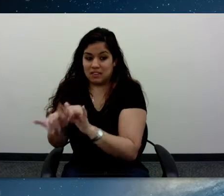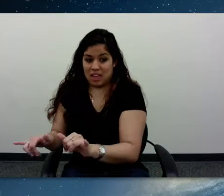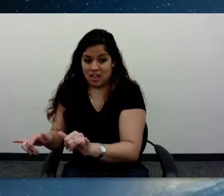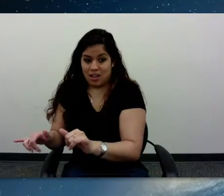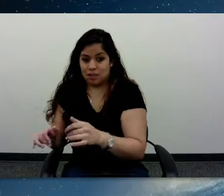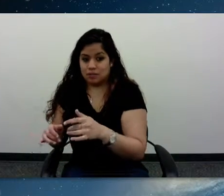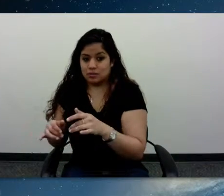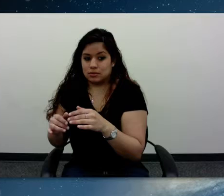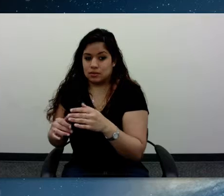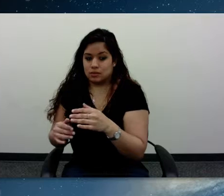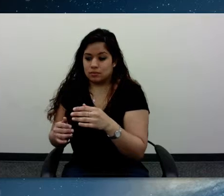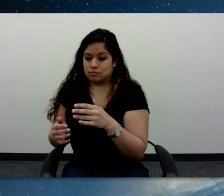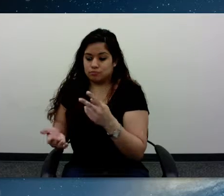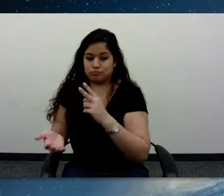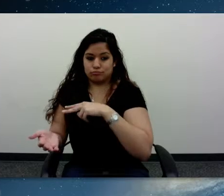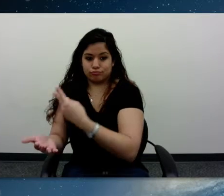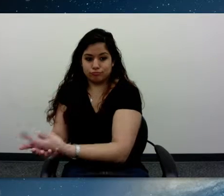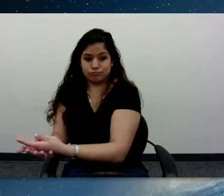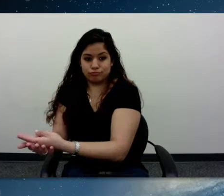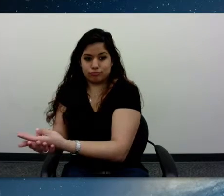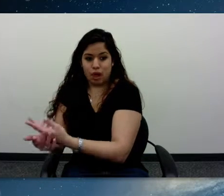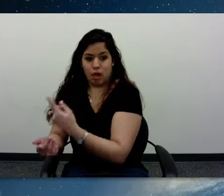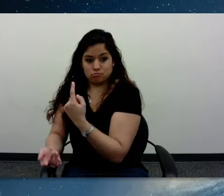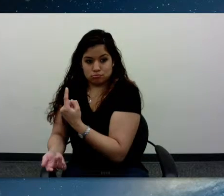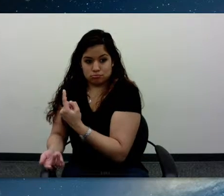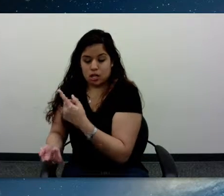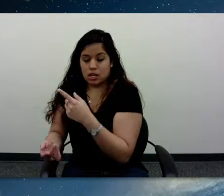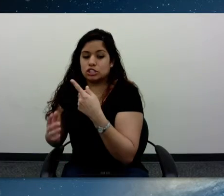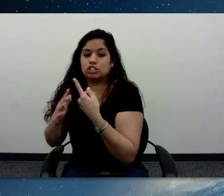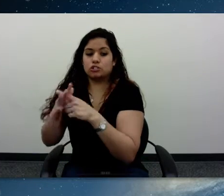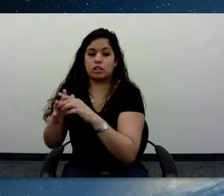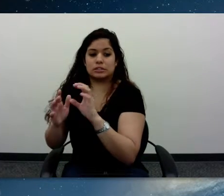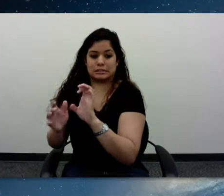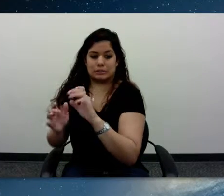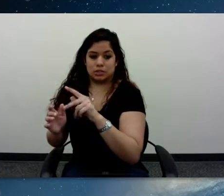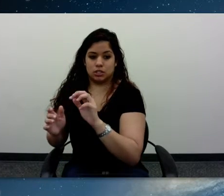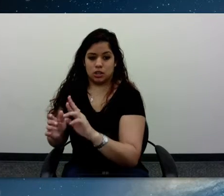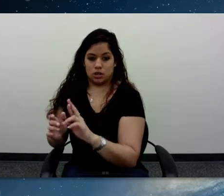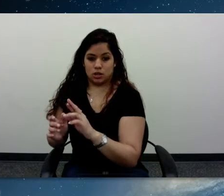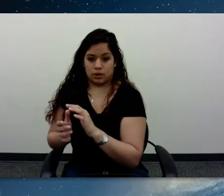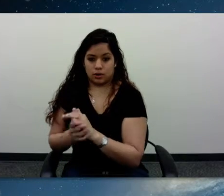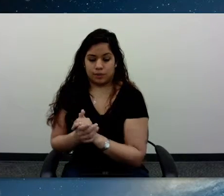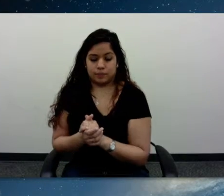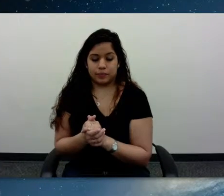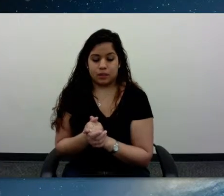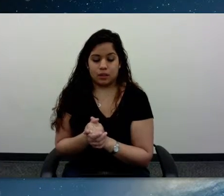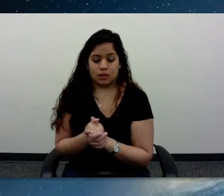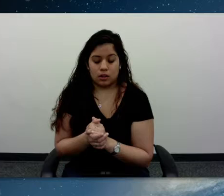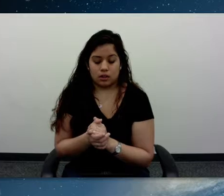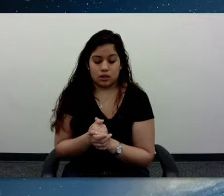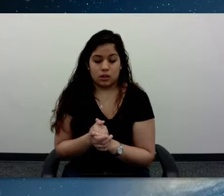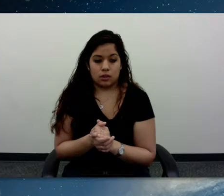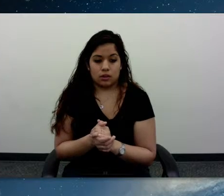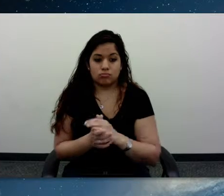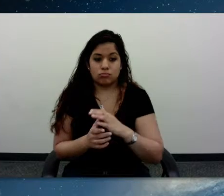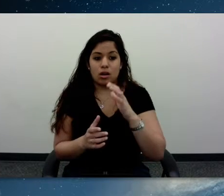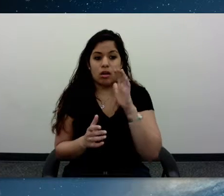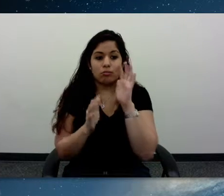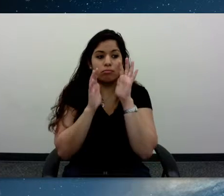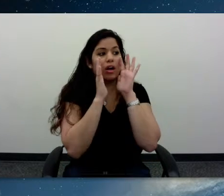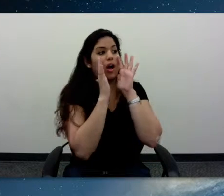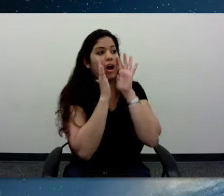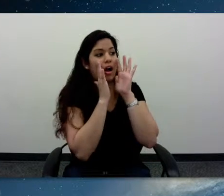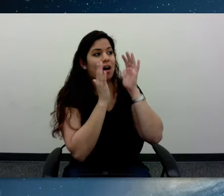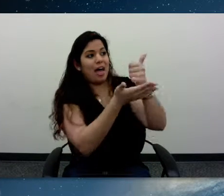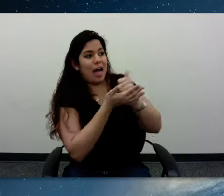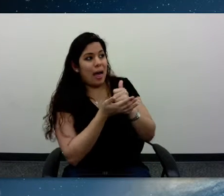first, then call. That's only if you're by yourself. Best case scenario, you yell help or there's other people around, you're going to send one of